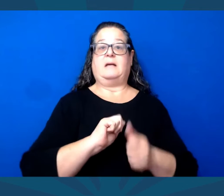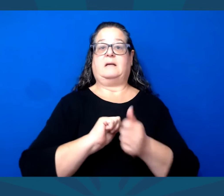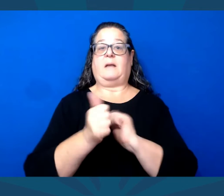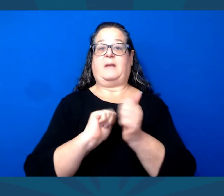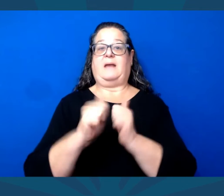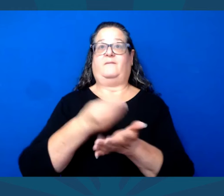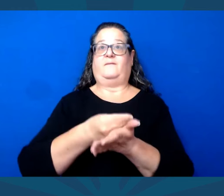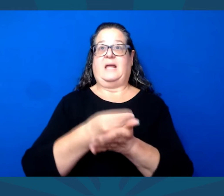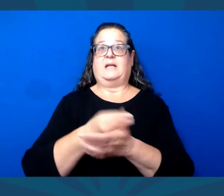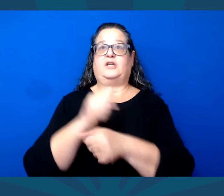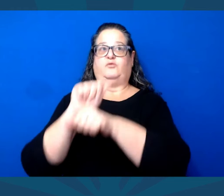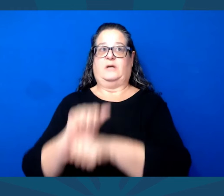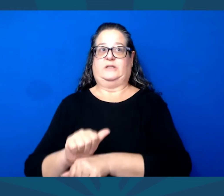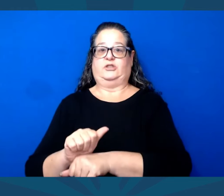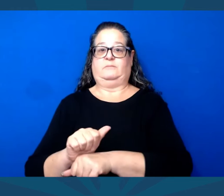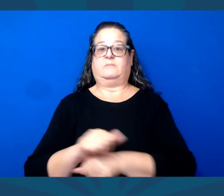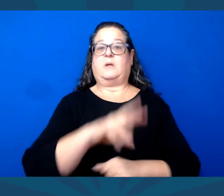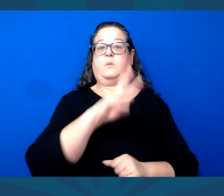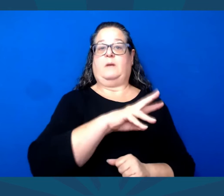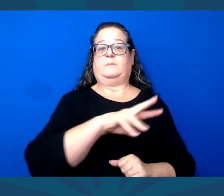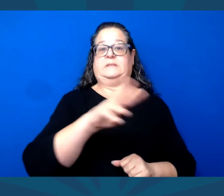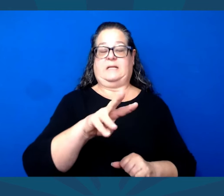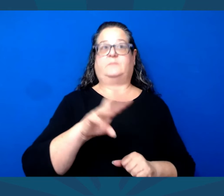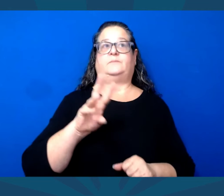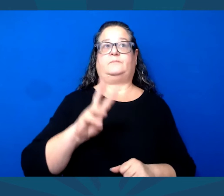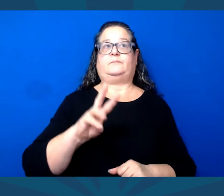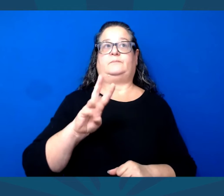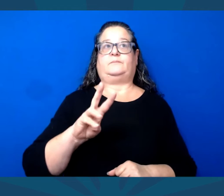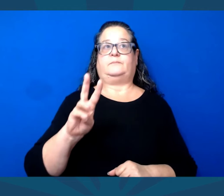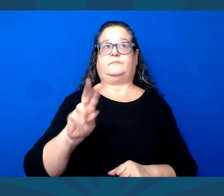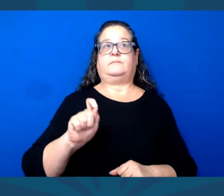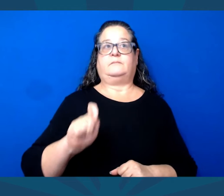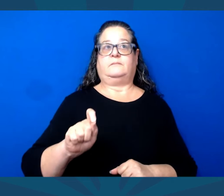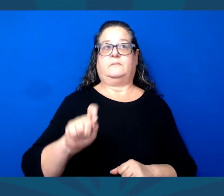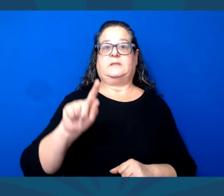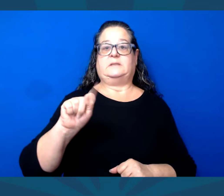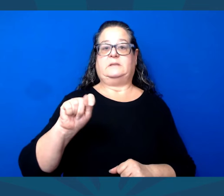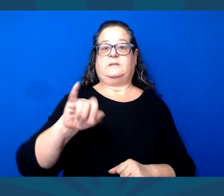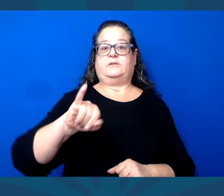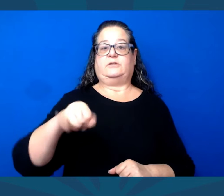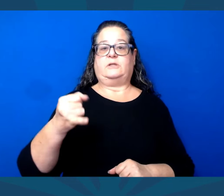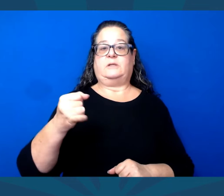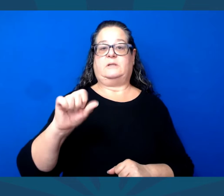Party, Republican. Campaign funding, traditional. Website,